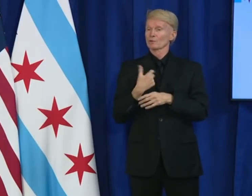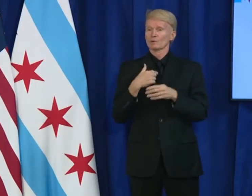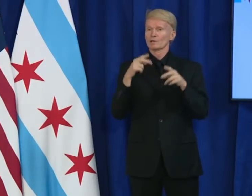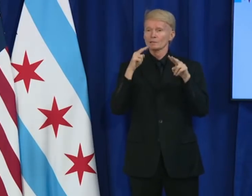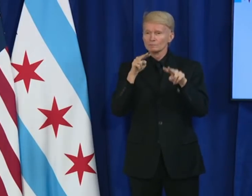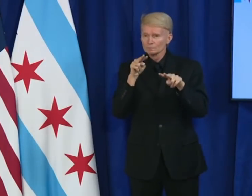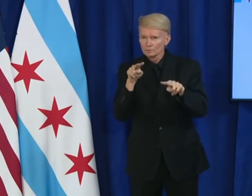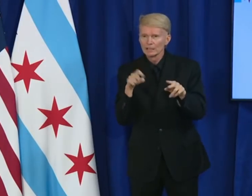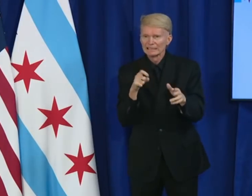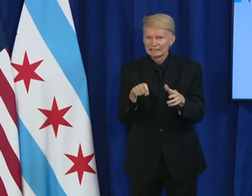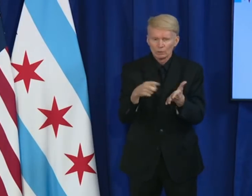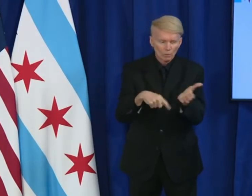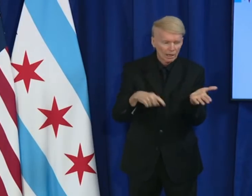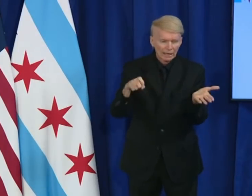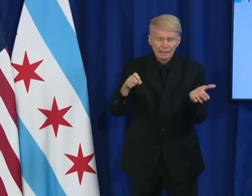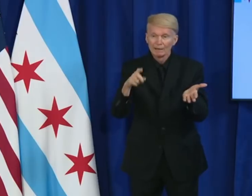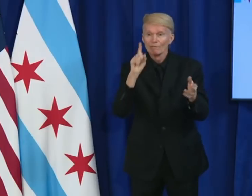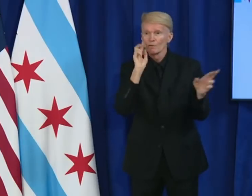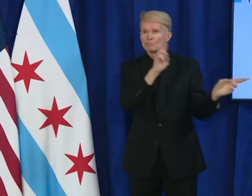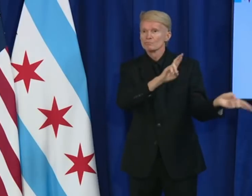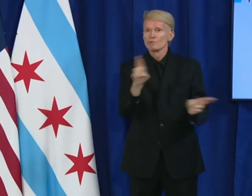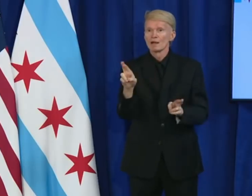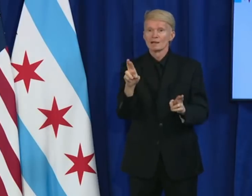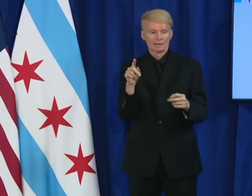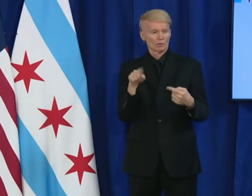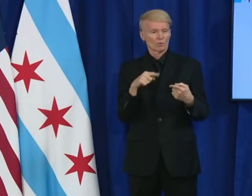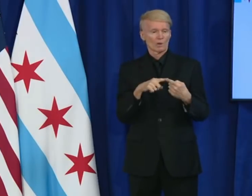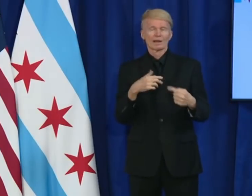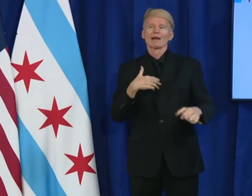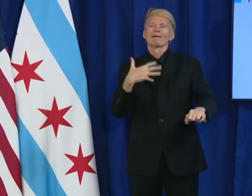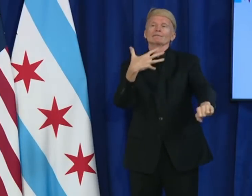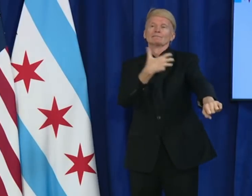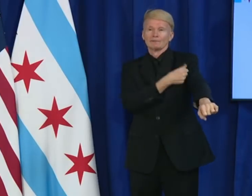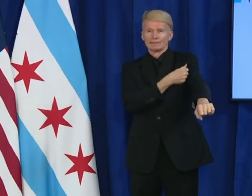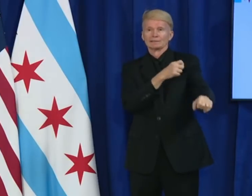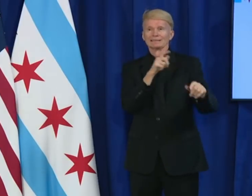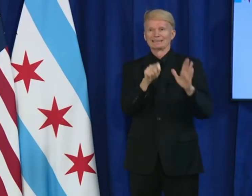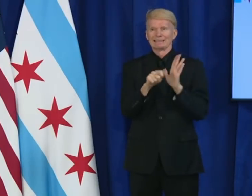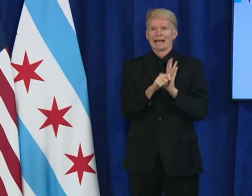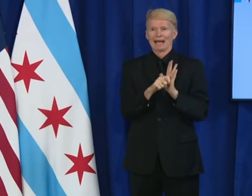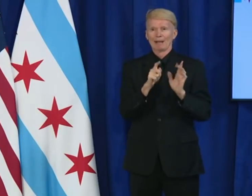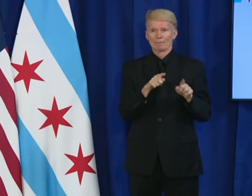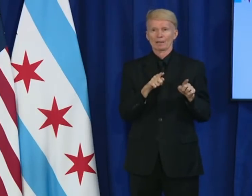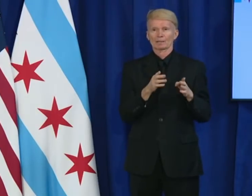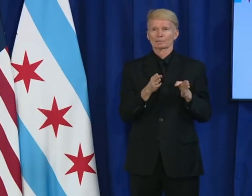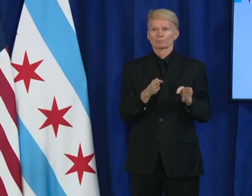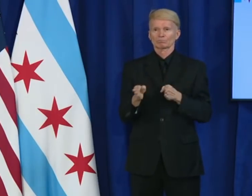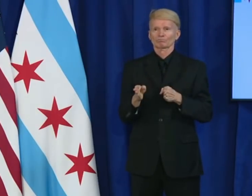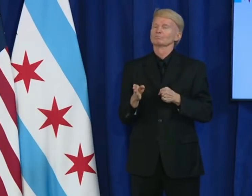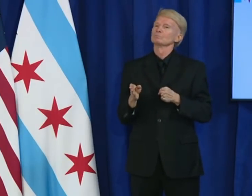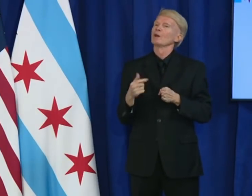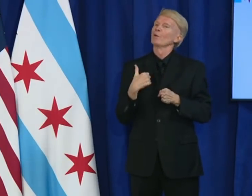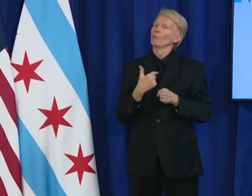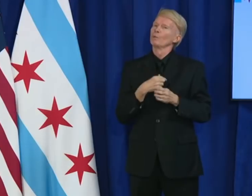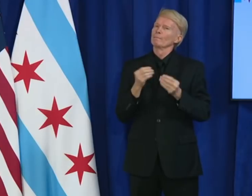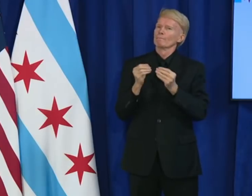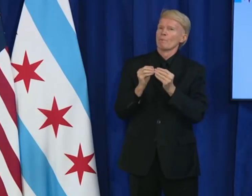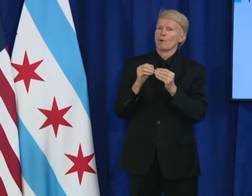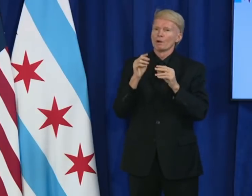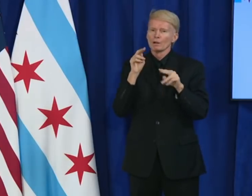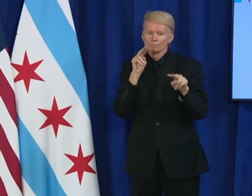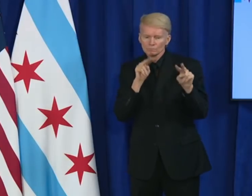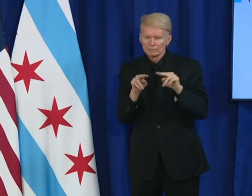up the supplies that we would need to be ready for an immunization campaign. We've also been doing much more in the logistics, much more